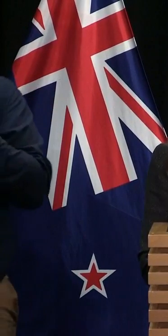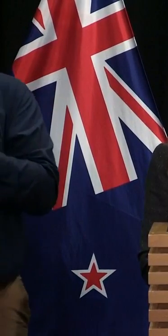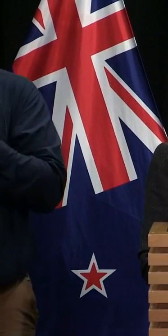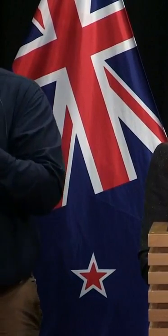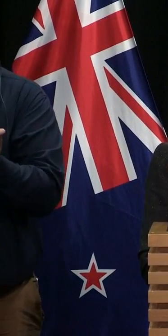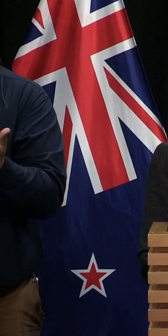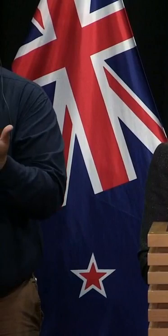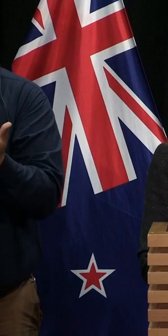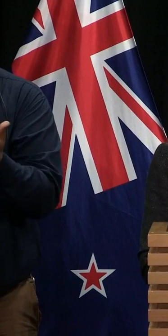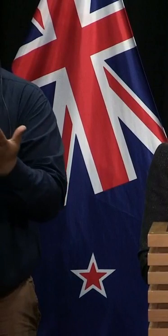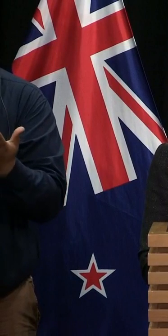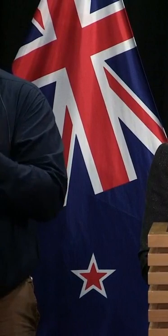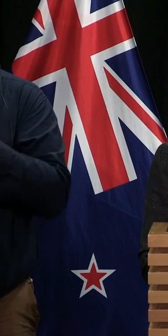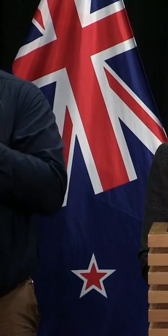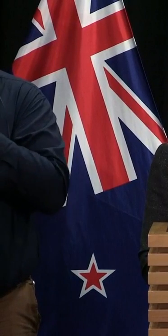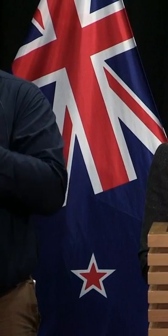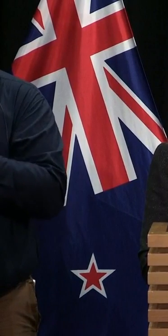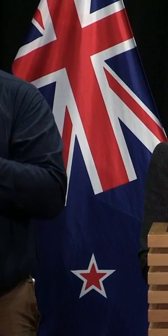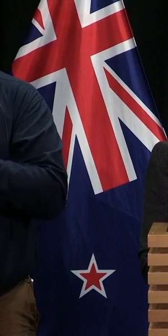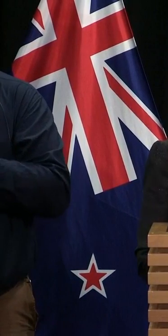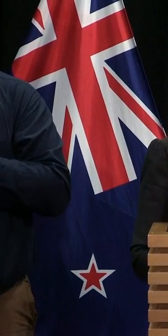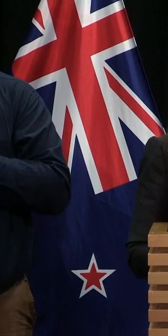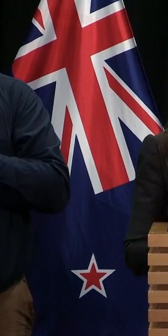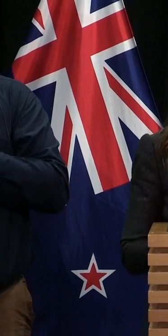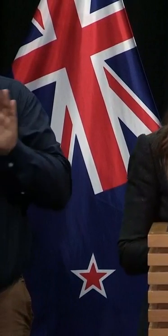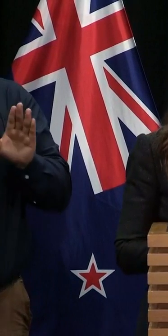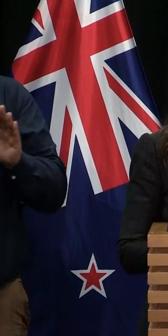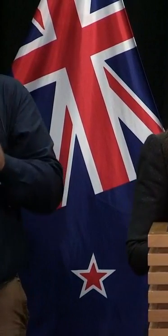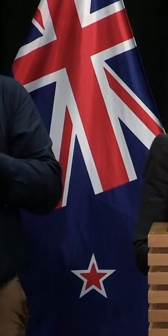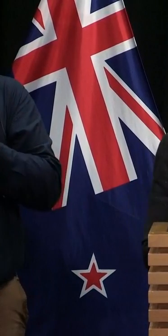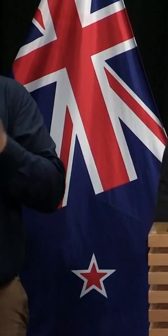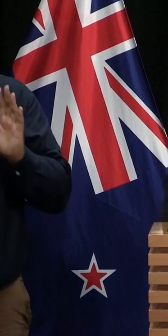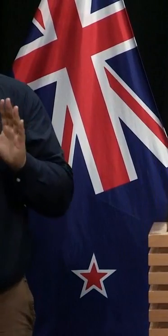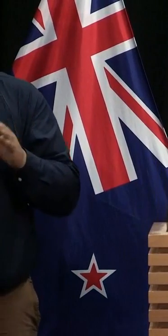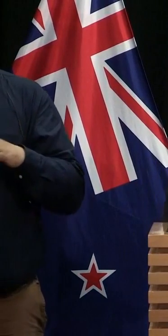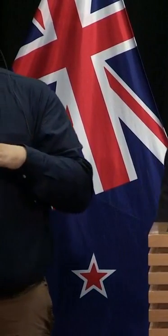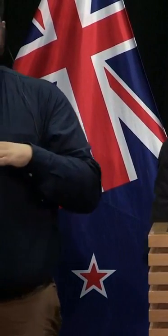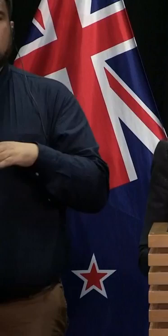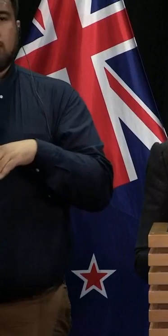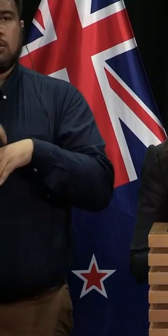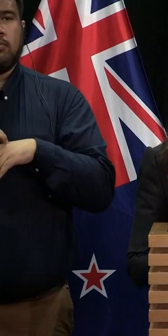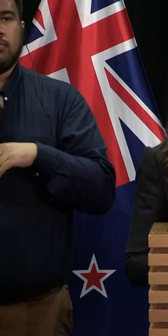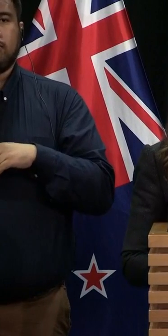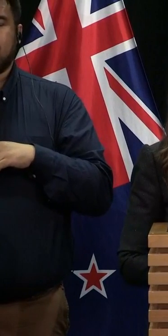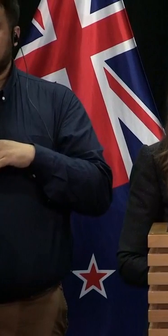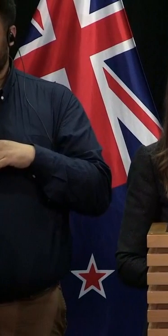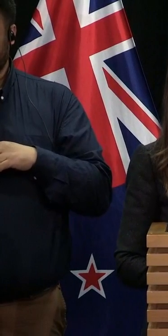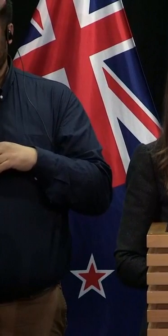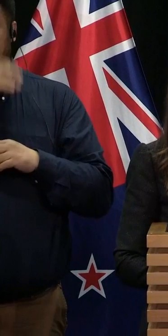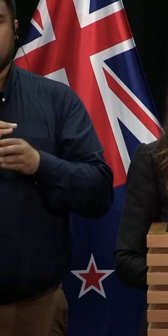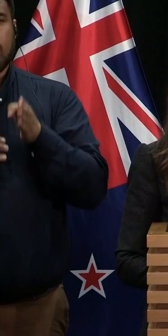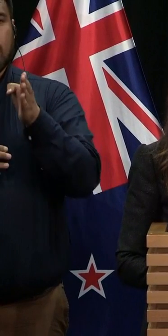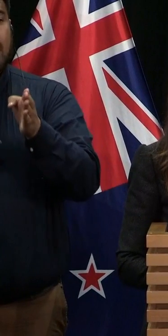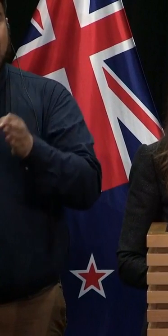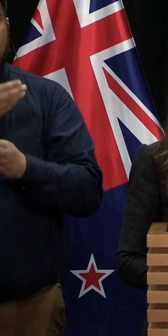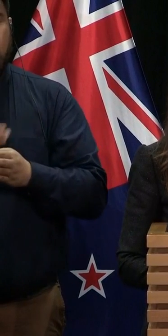it's a very difficult question to answer. Yeah. If the Royal Commission calls I'll just take a couple more, just mindful that you might have other questions, Toba. If the Royal Commission